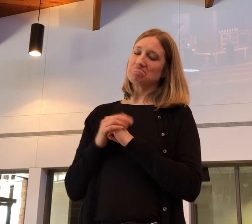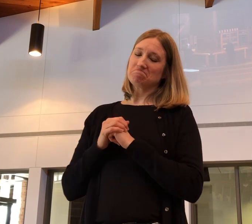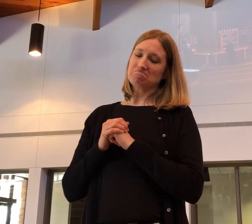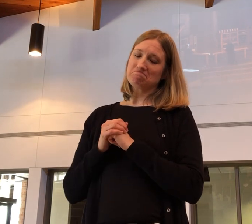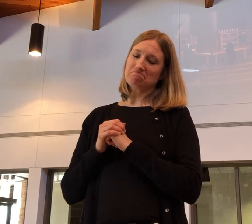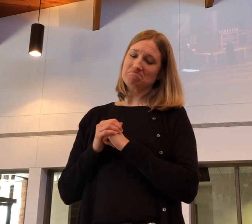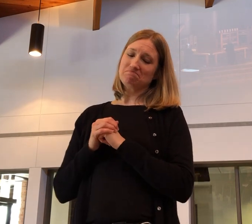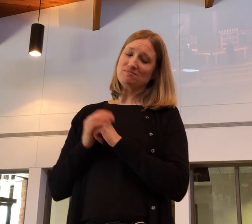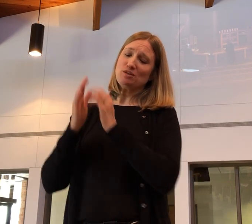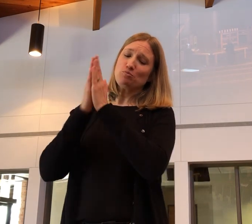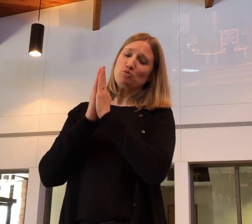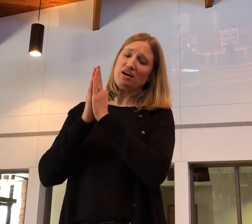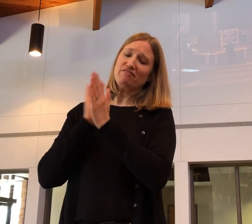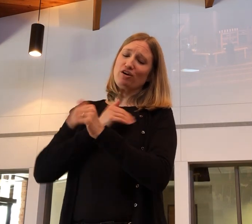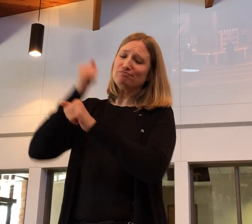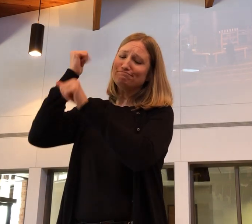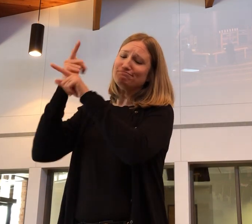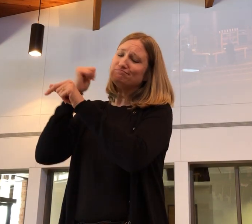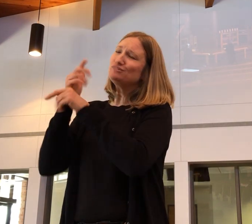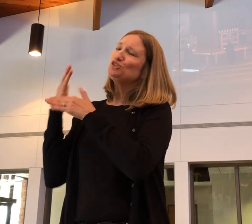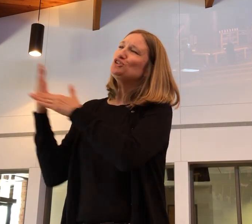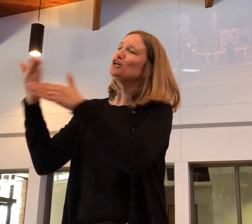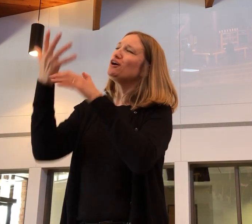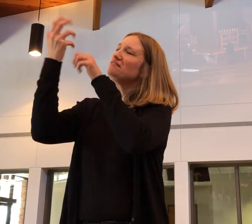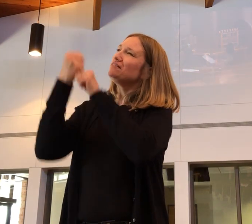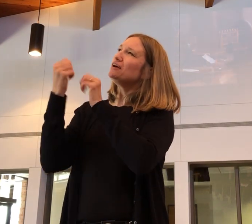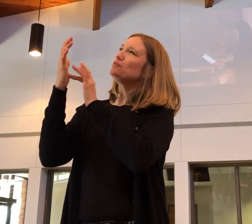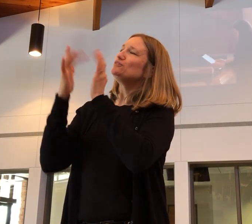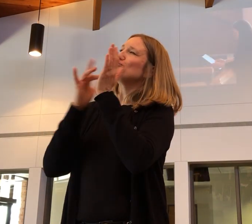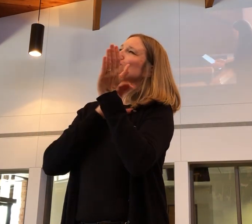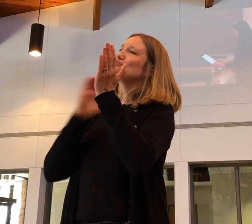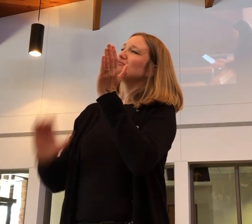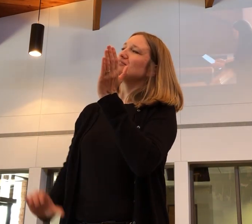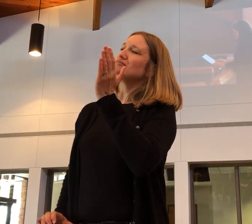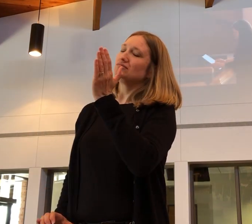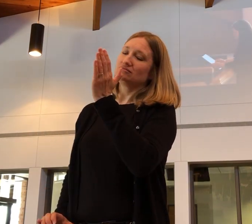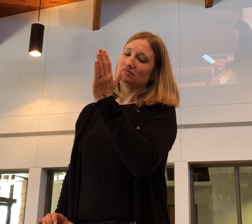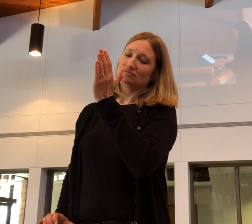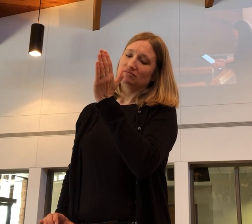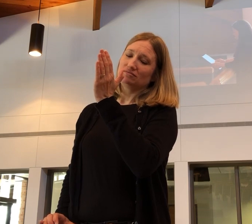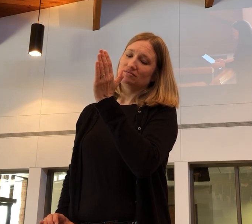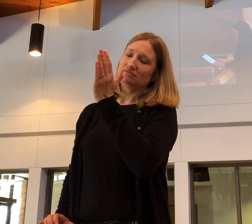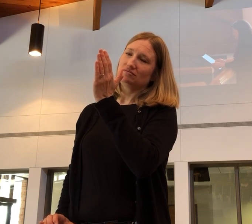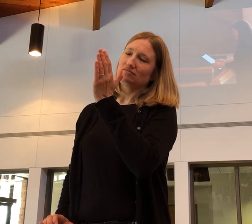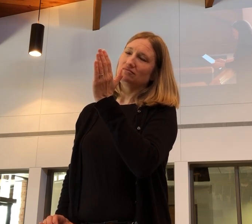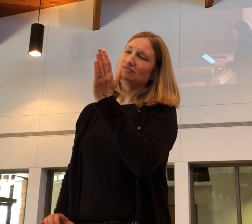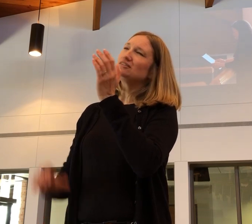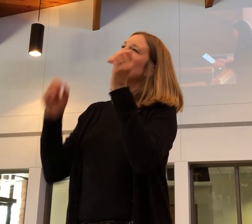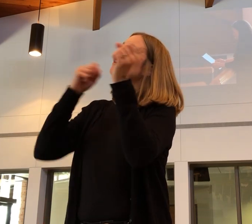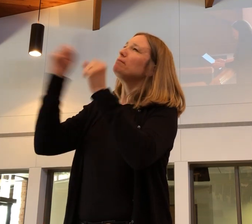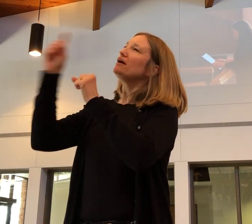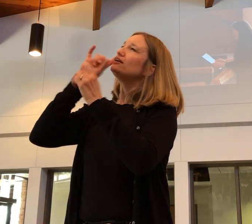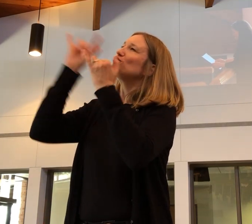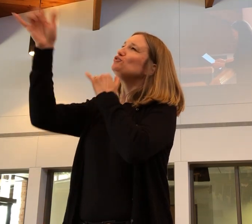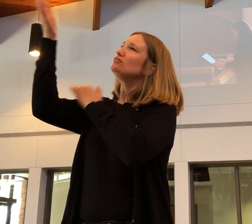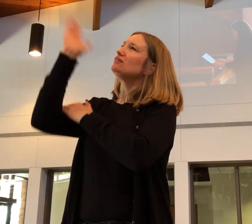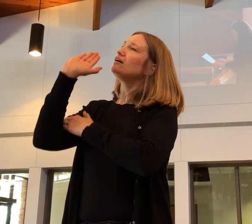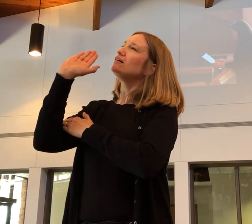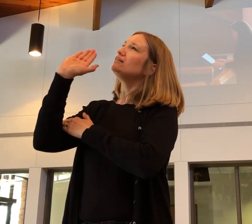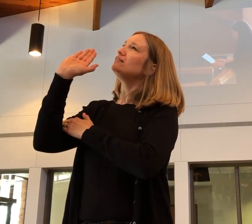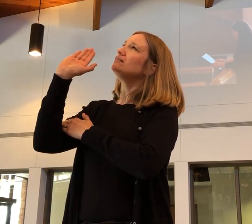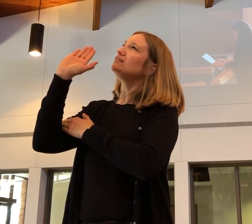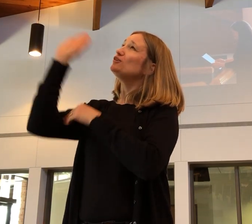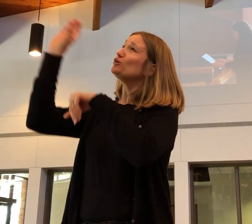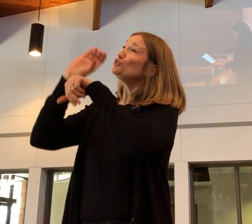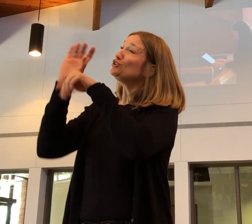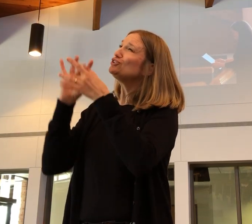Let us pray for our siblings who share our faith in Jesus Christ. Almighty and eternal God, you give your